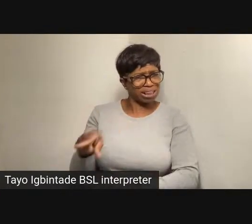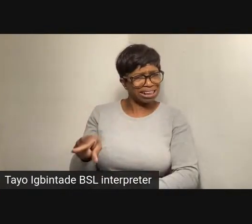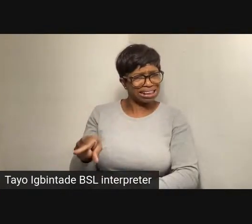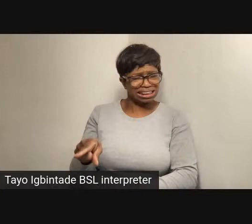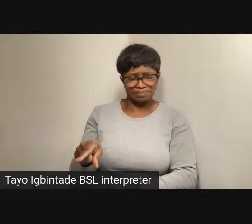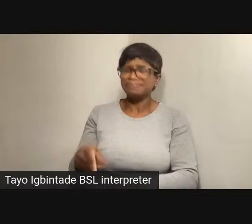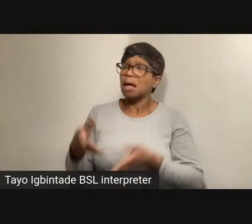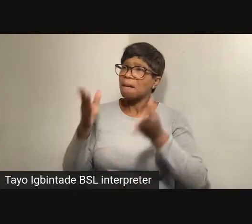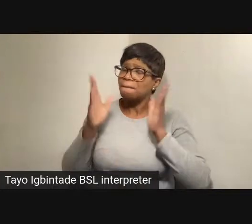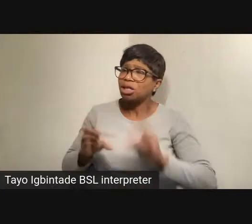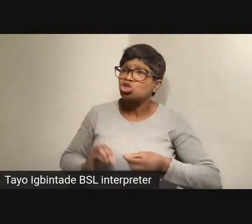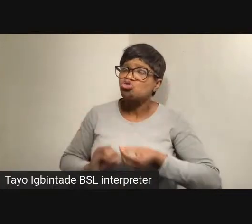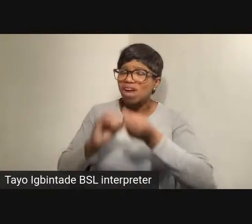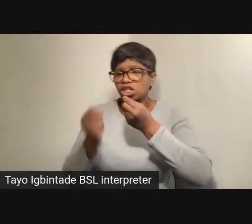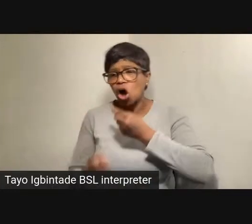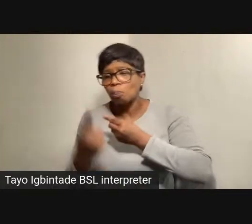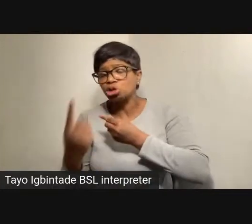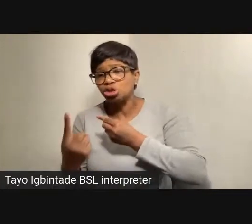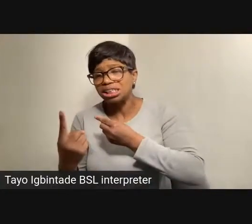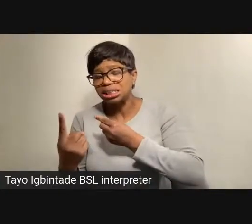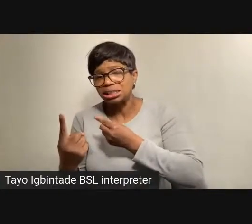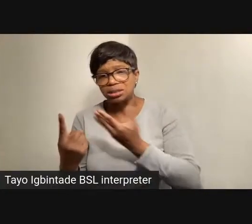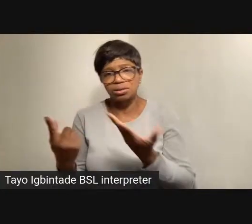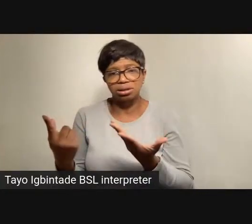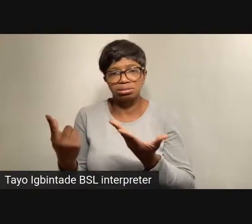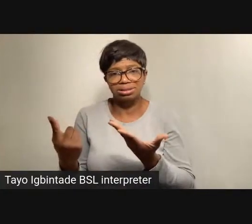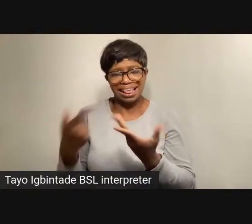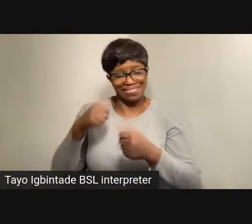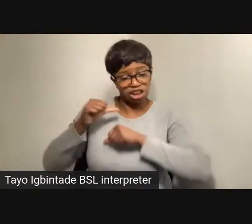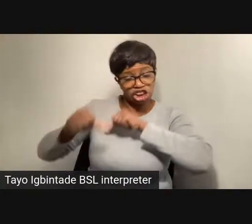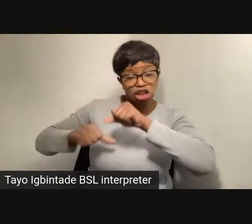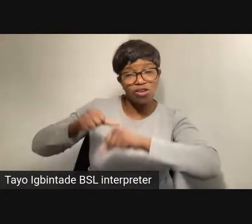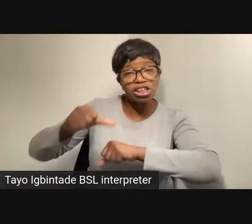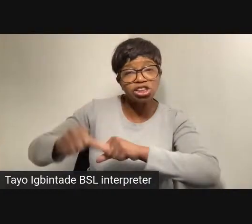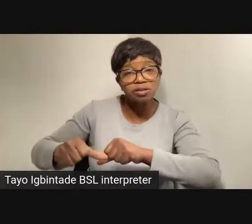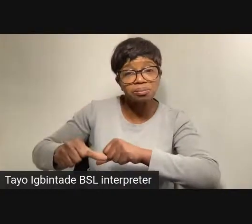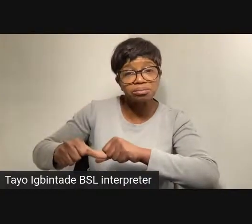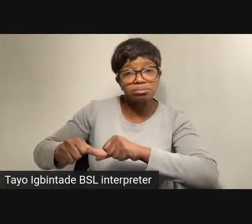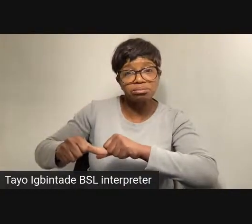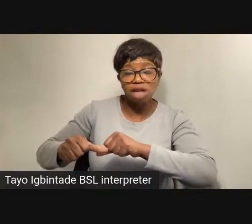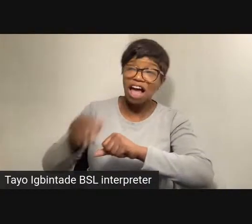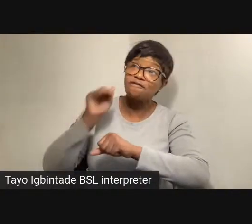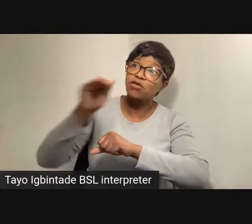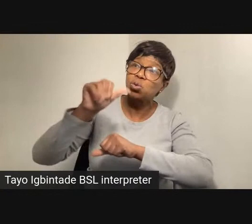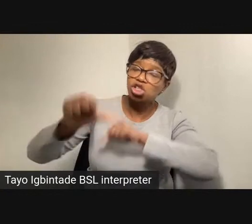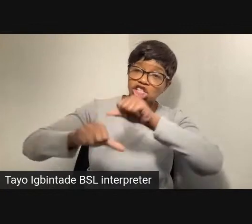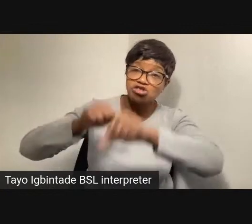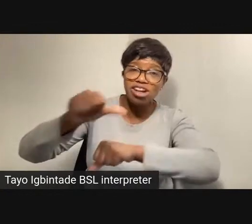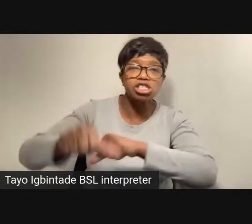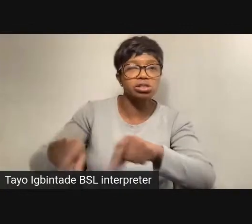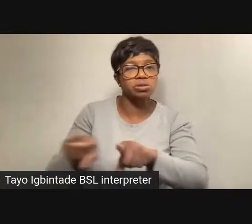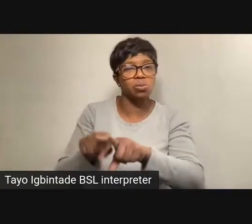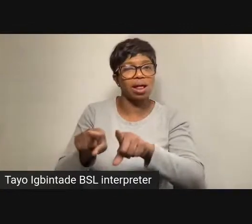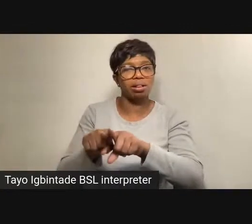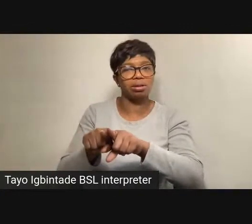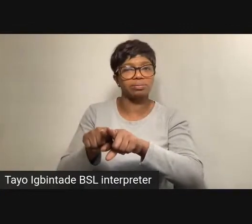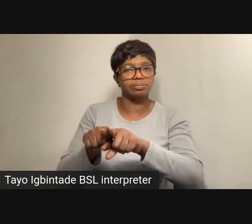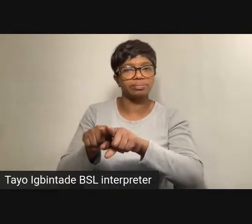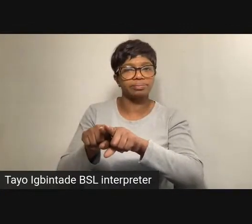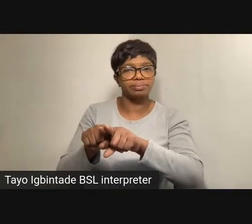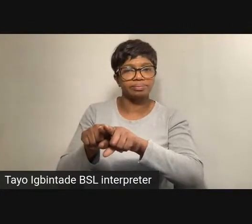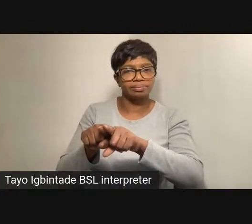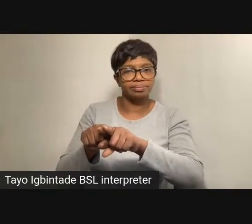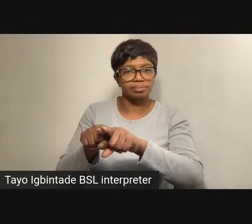create opportunities for ourselves in this generation and for generations to come. Our